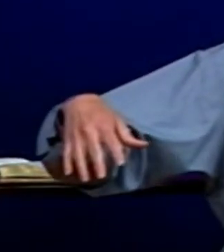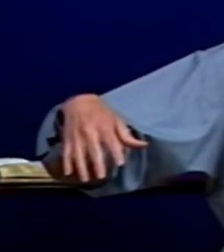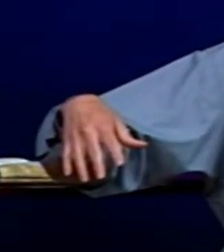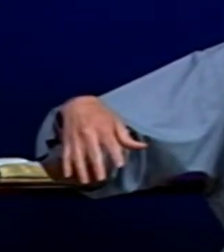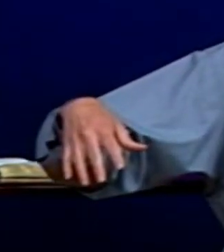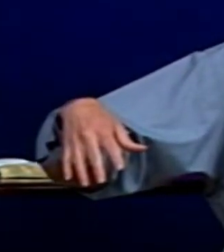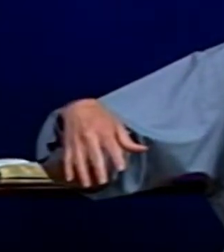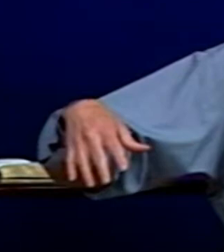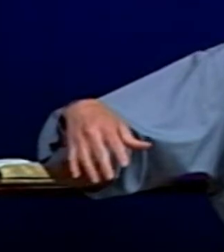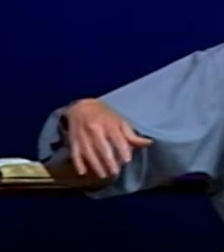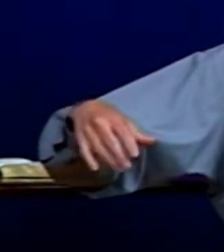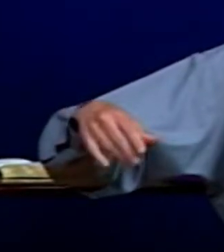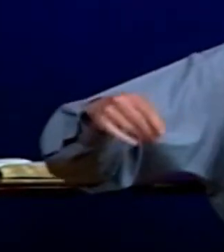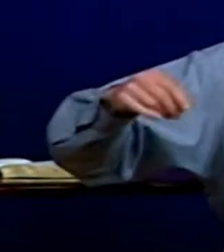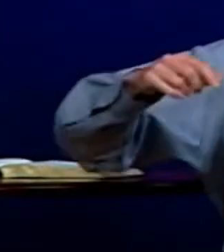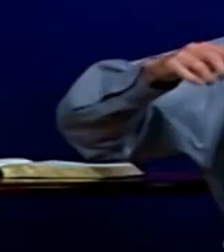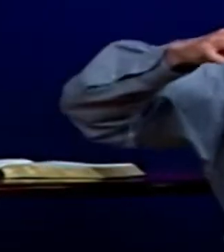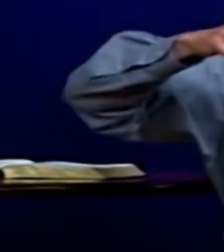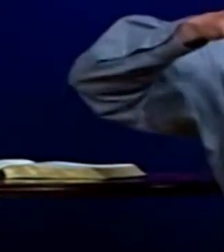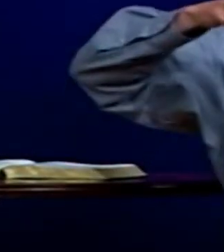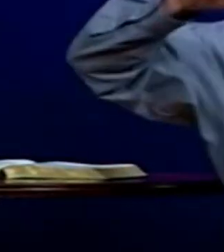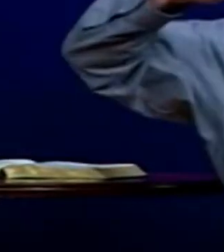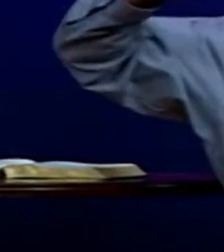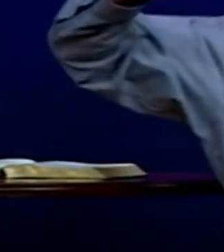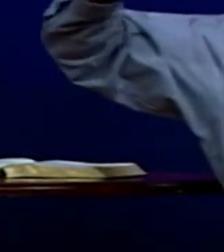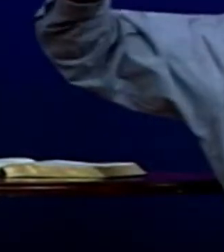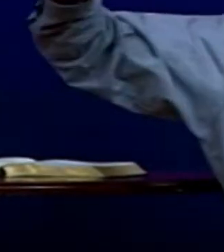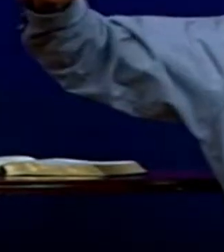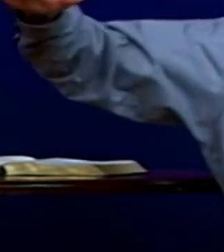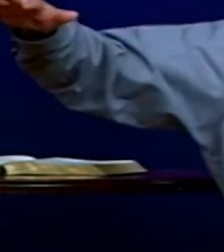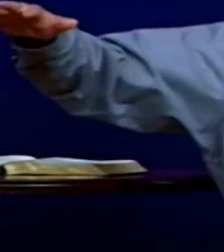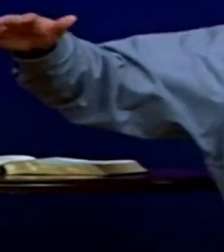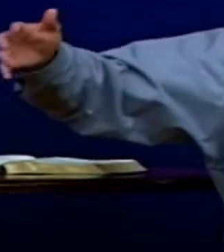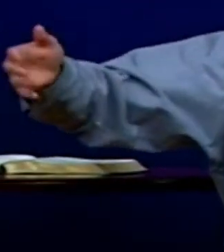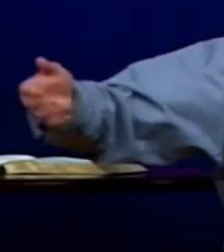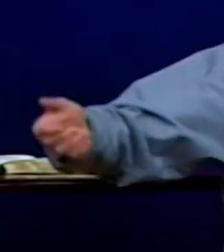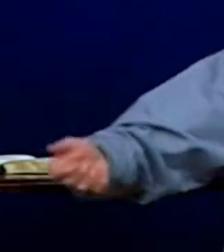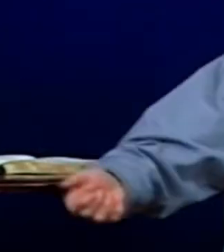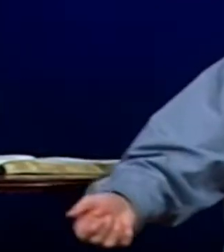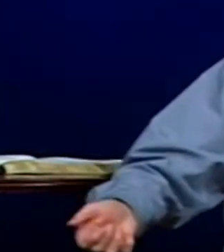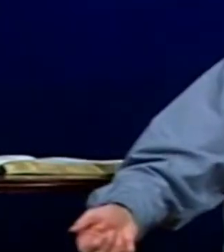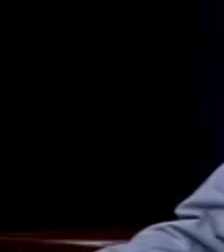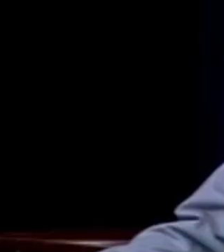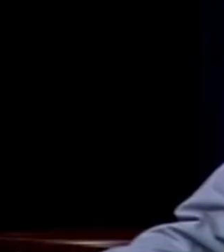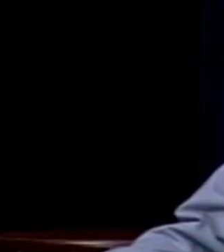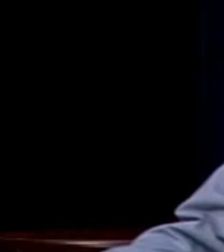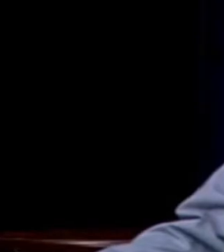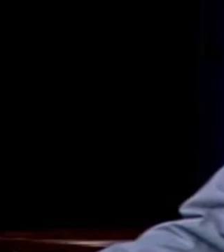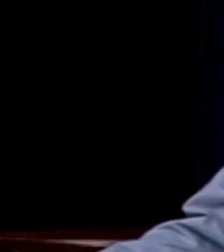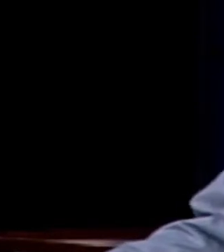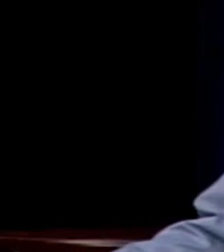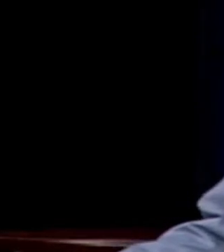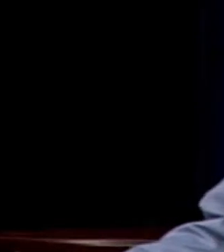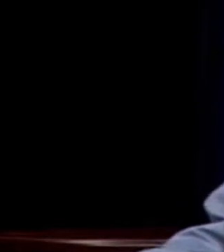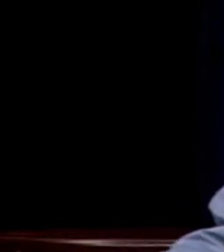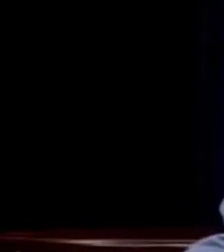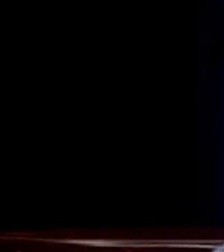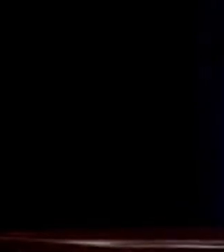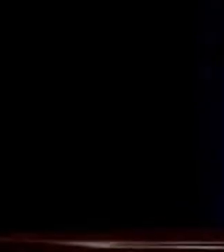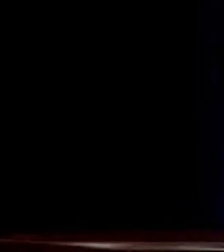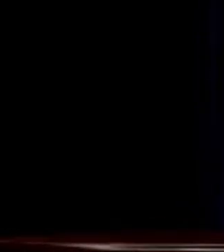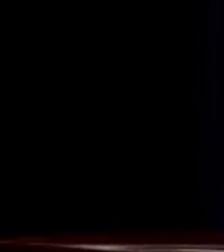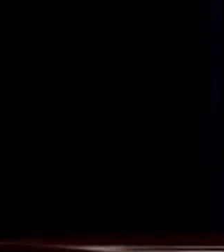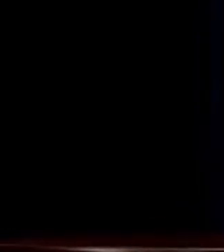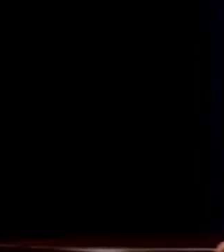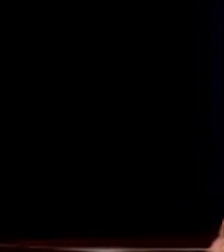aroma that came out and just sort of went through the air over the whole work site. And they all kind of looked at each other. And he said, it was just the most